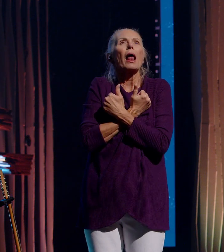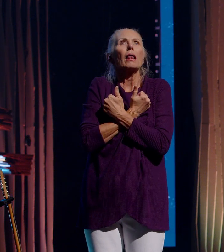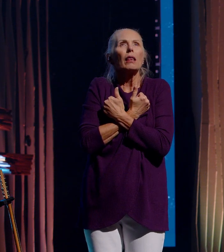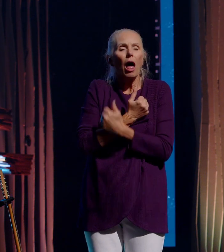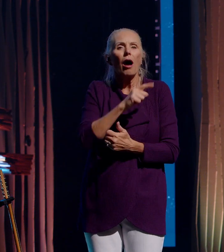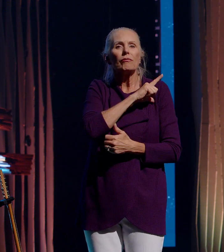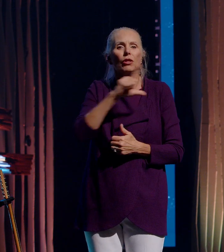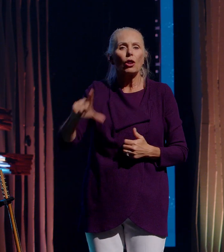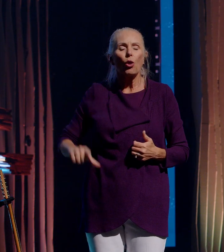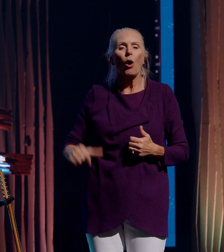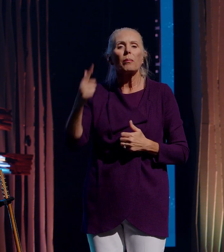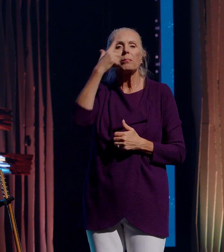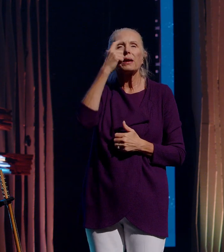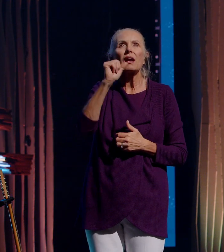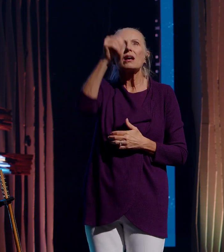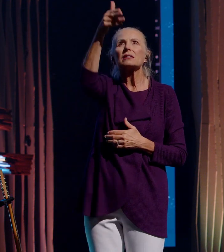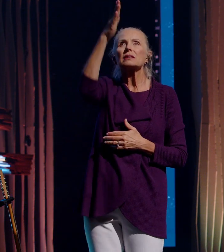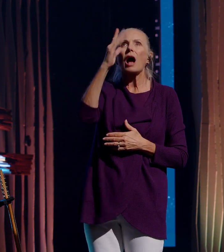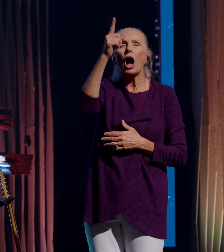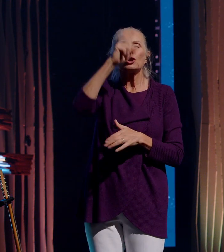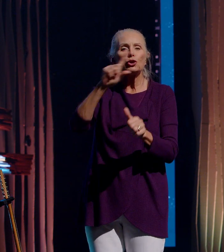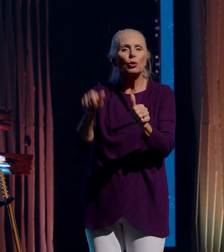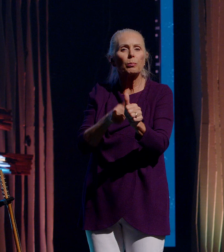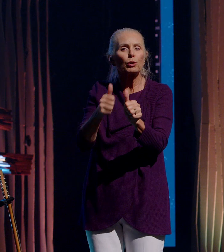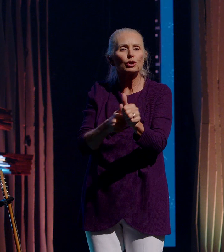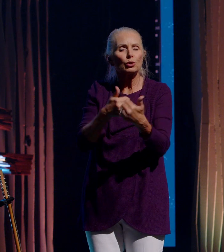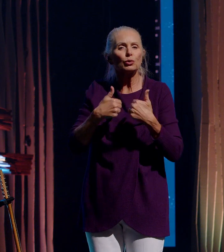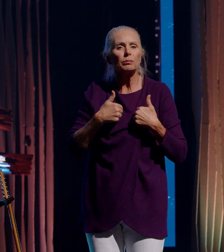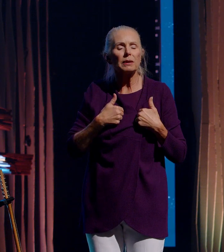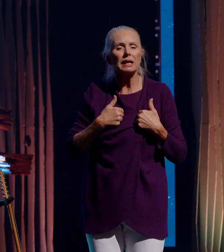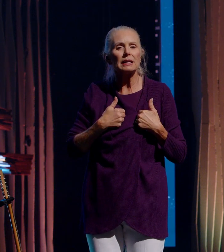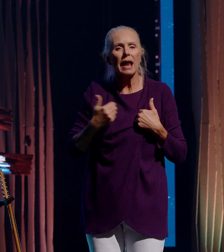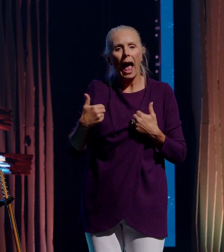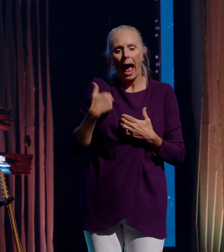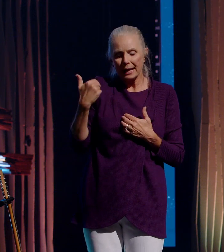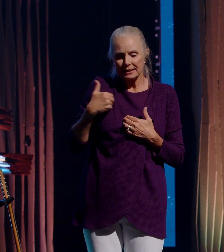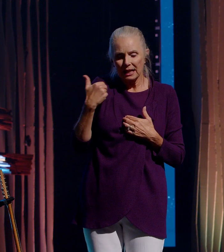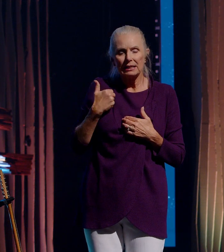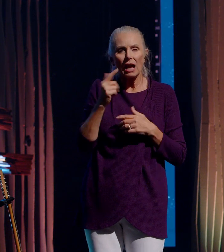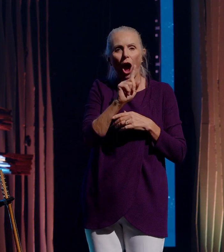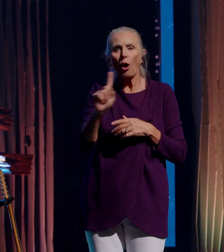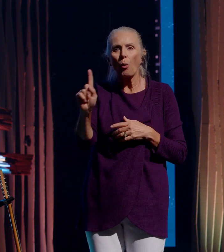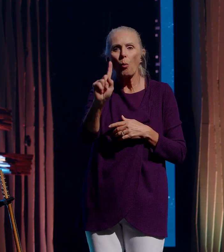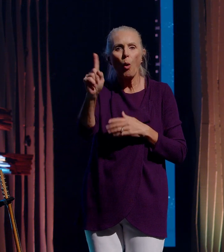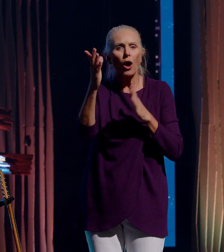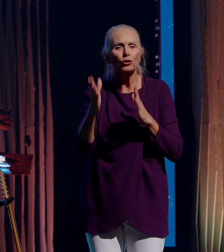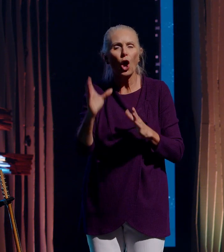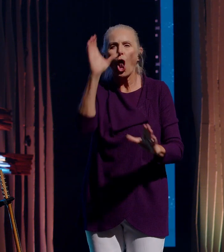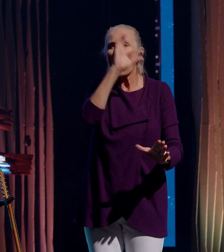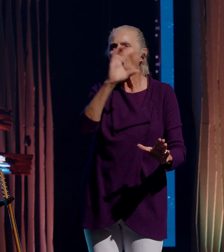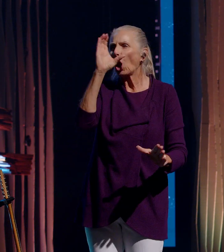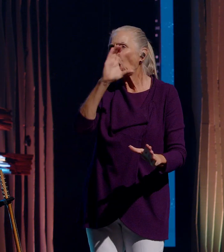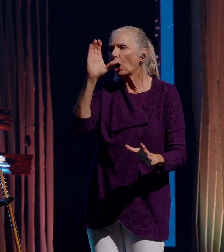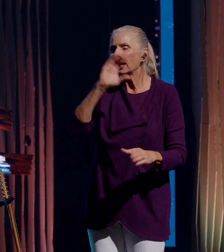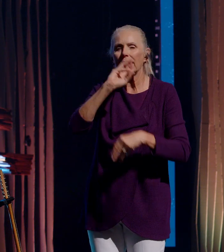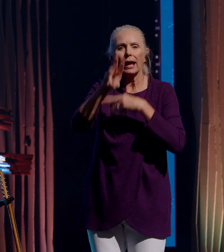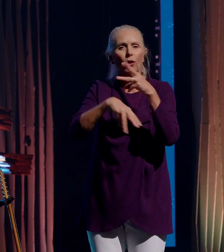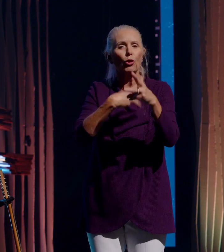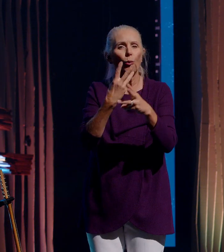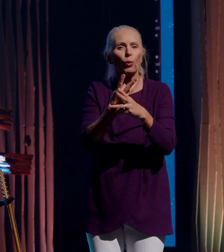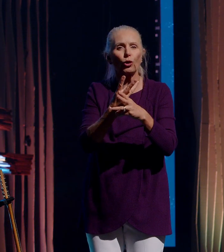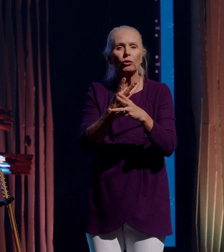God, because you pursued me as a young, misguided wanderer, looking for fullness in the world, and you saved